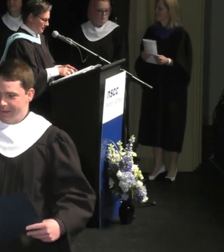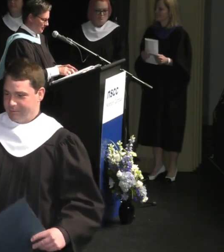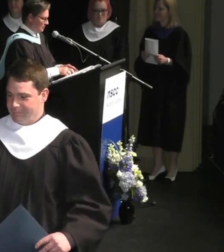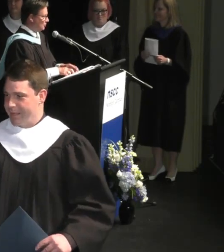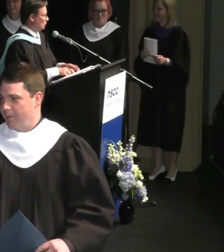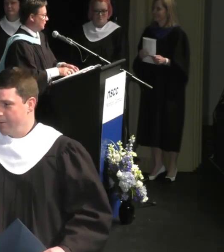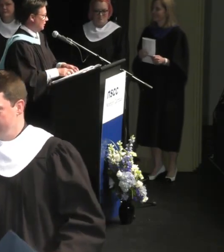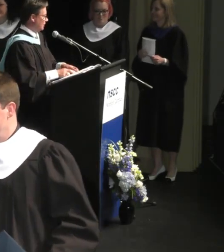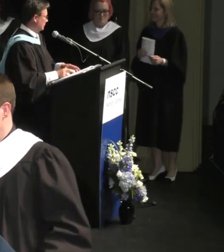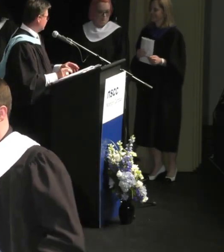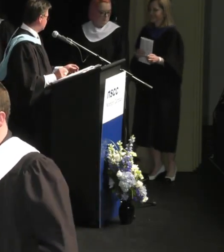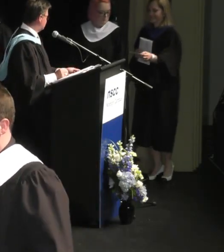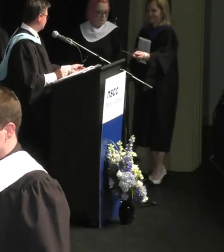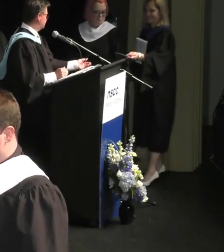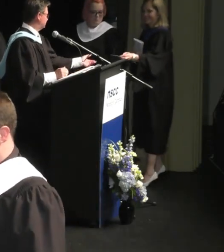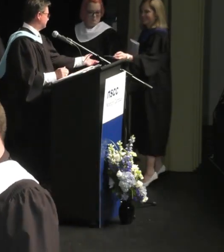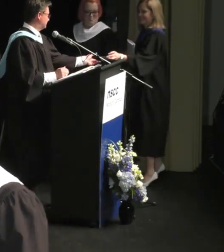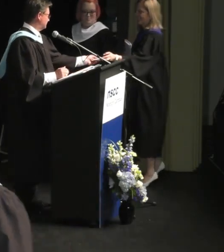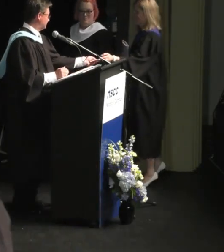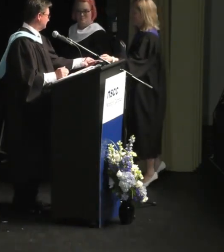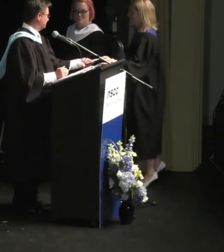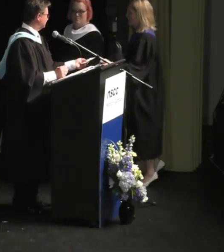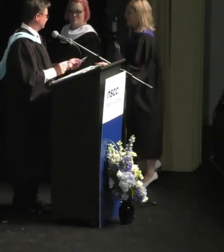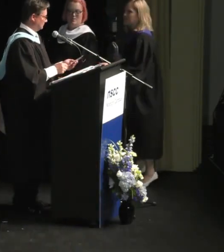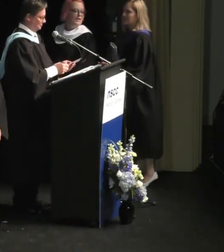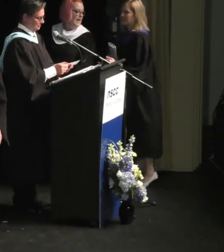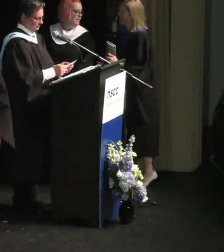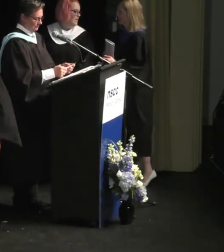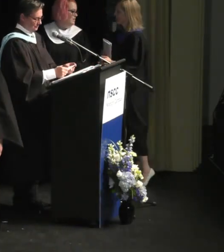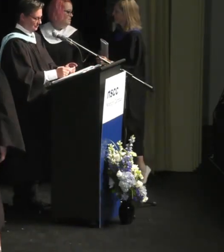Jennifer Timmons with honors.